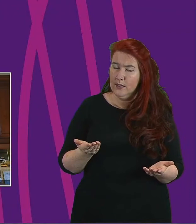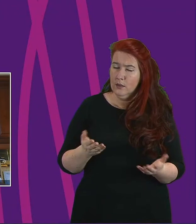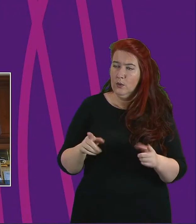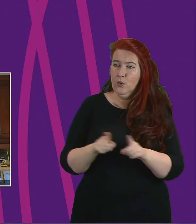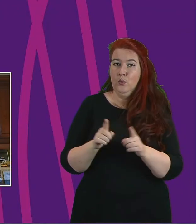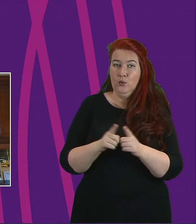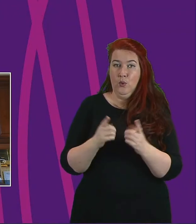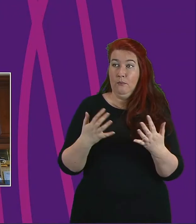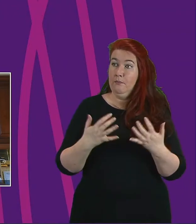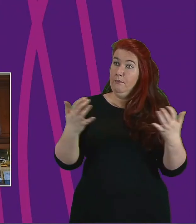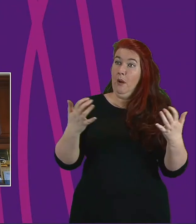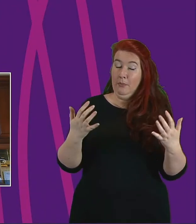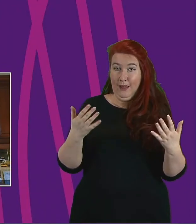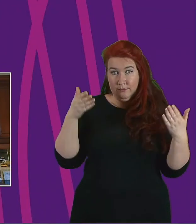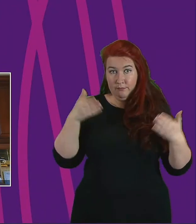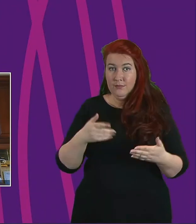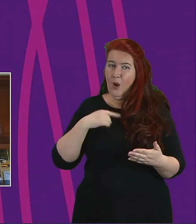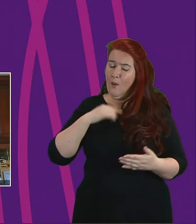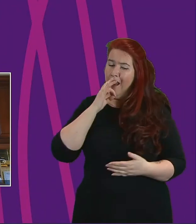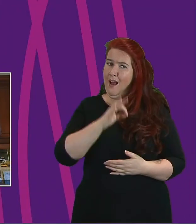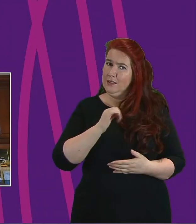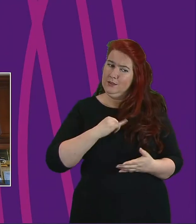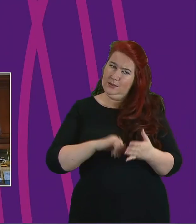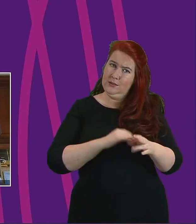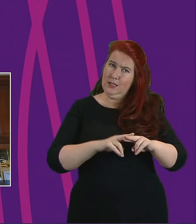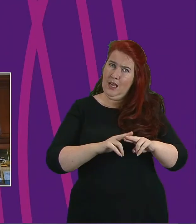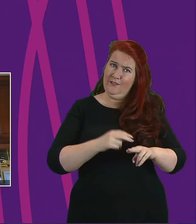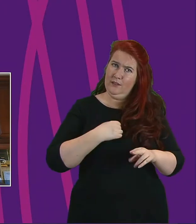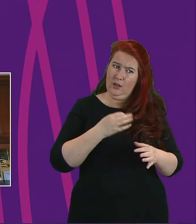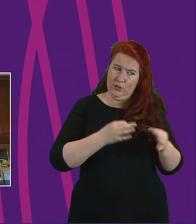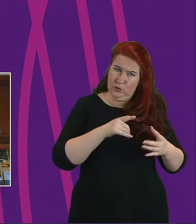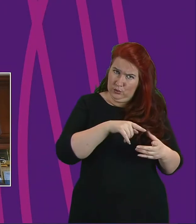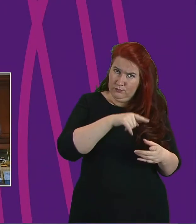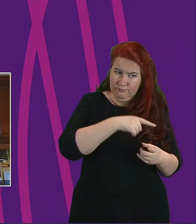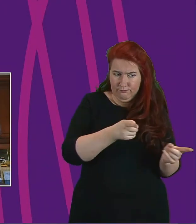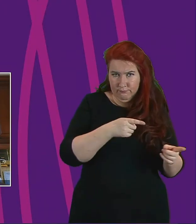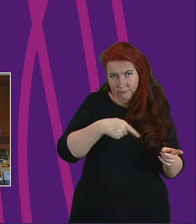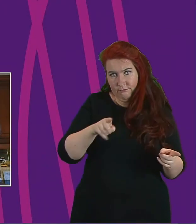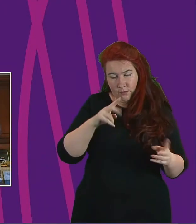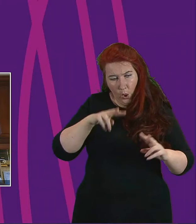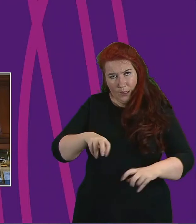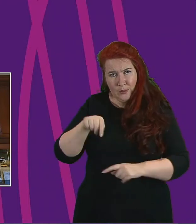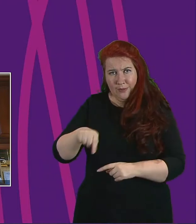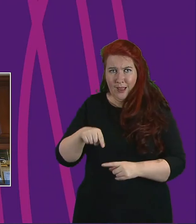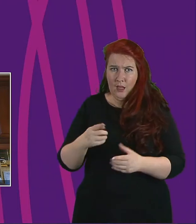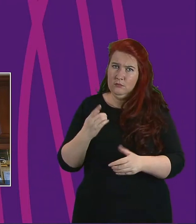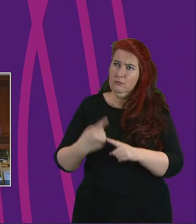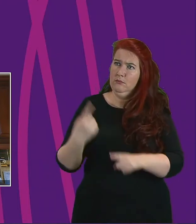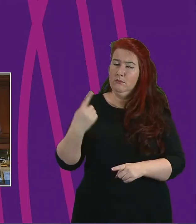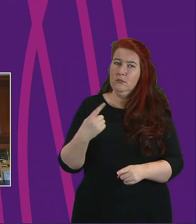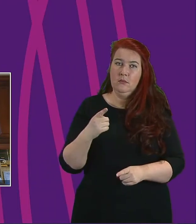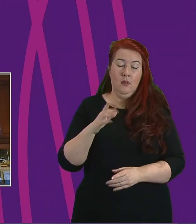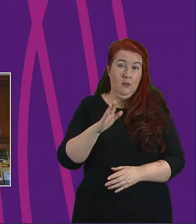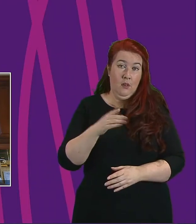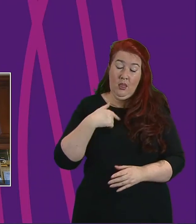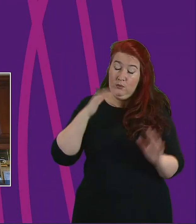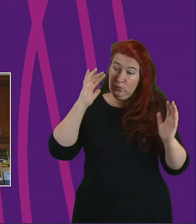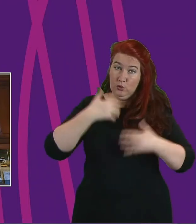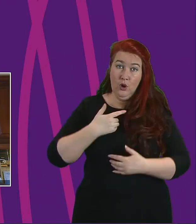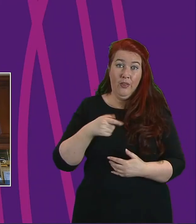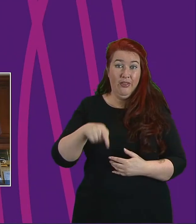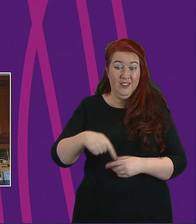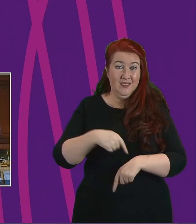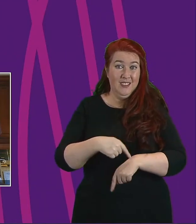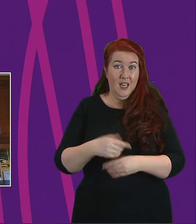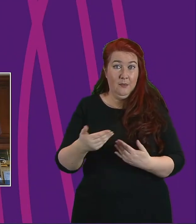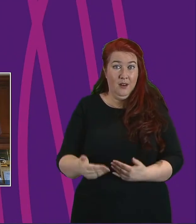public attention. I will ask my officials to look into this straight away. Obviously, it is of concern that during this period in particular, people will